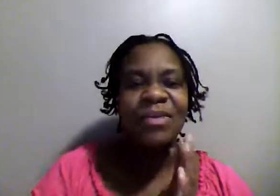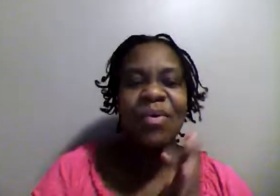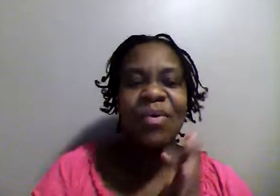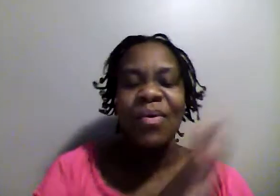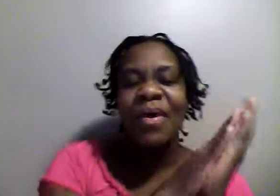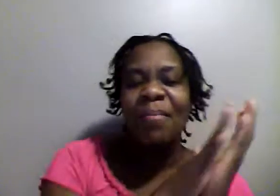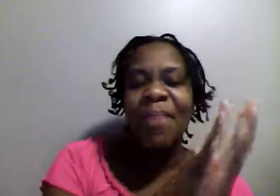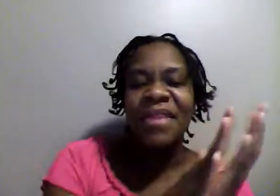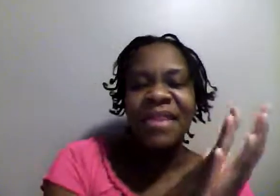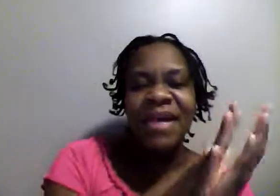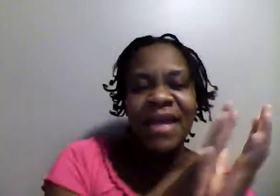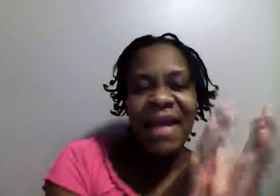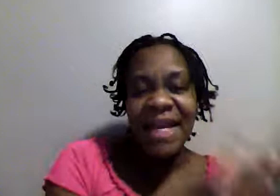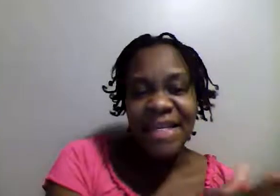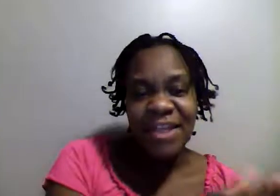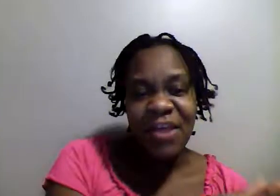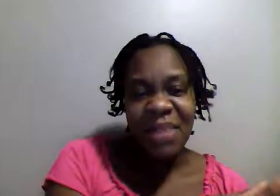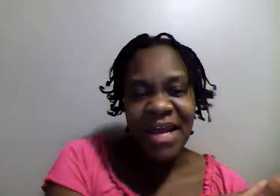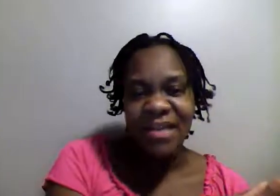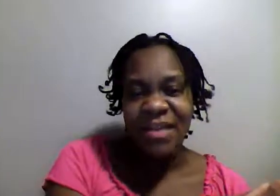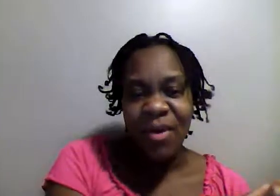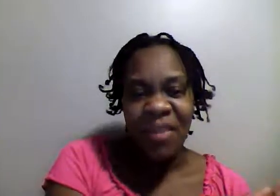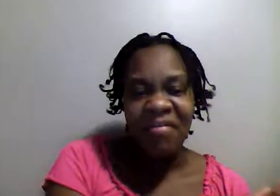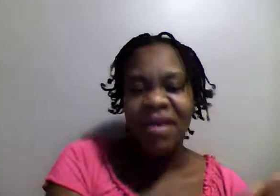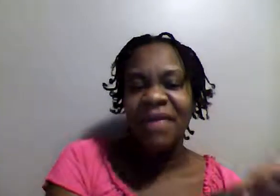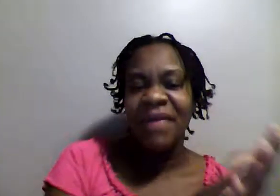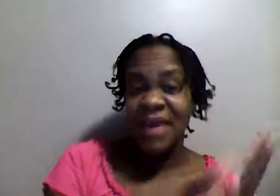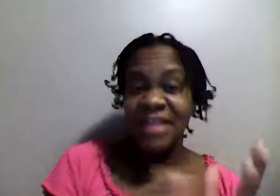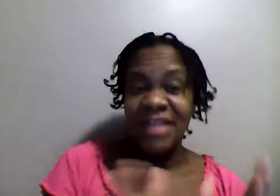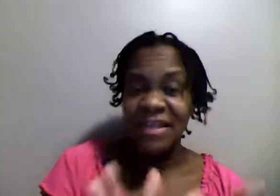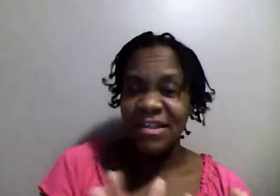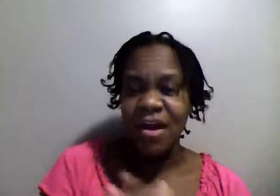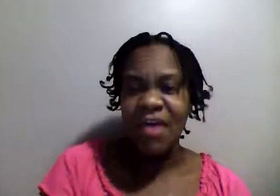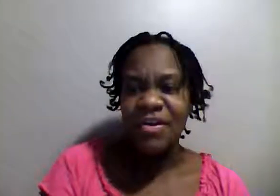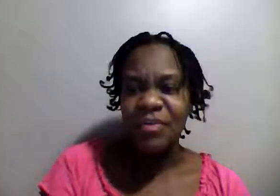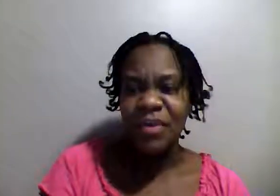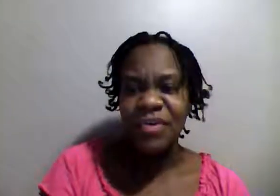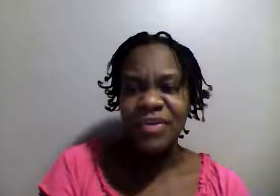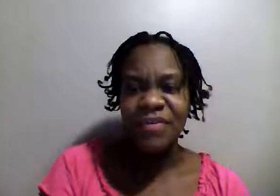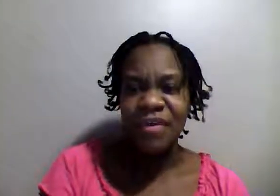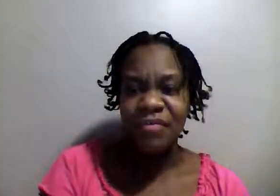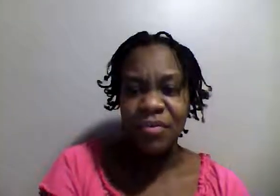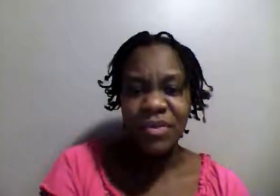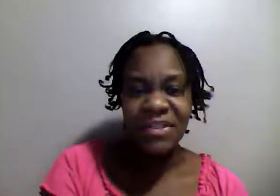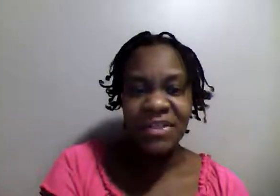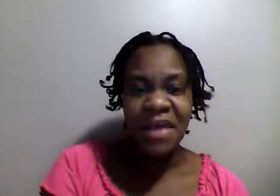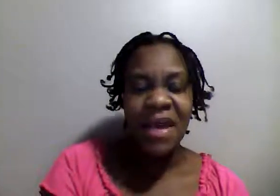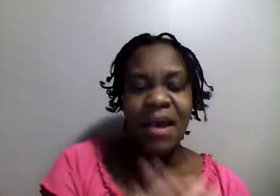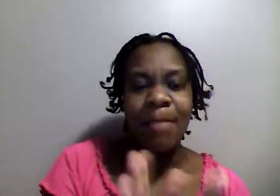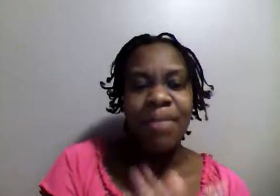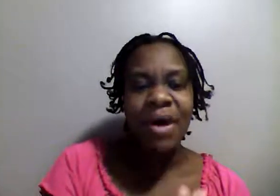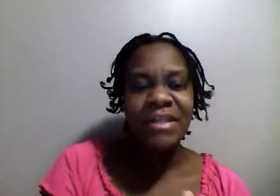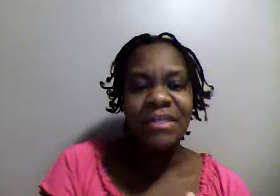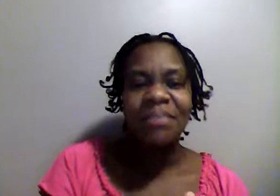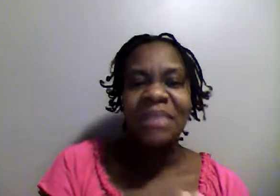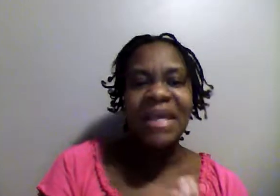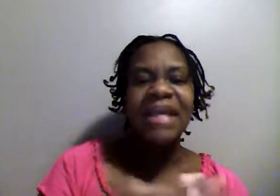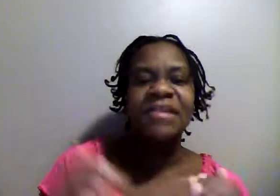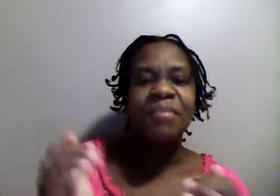So, but the indeterminate, however, it takes longer to produce fruits, but it